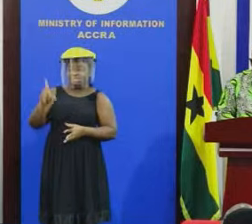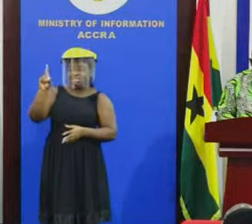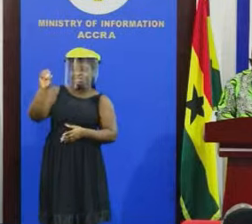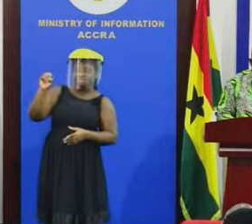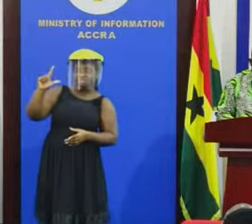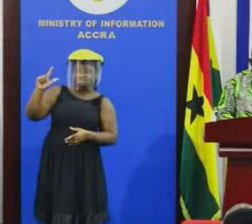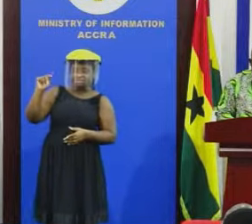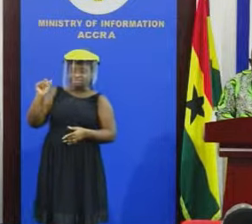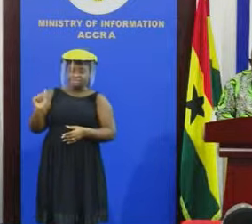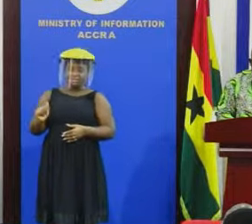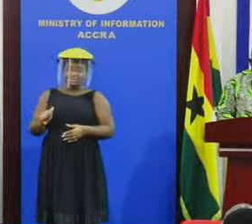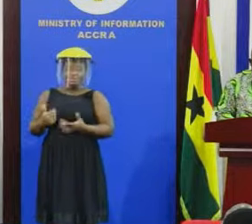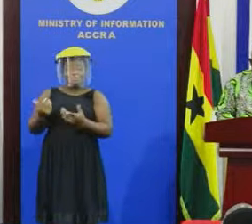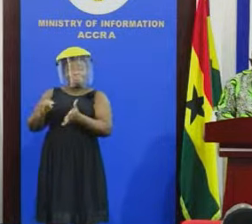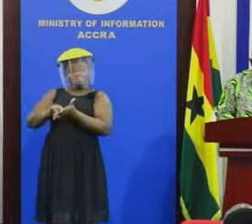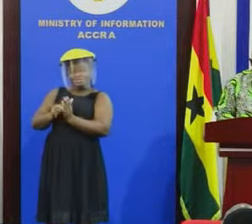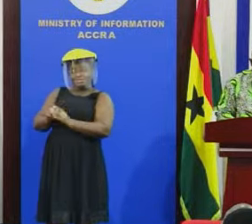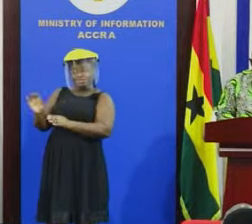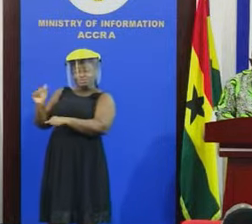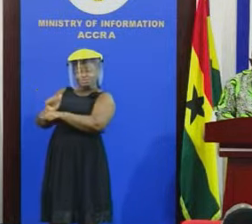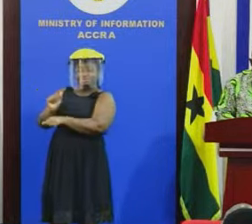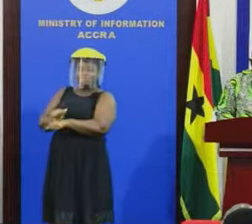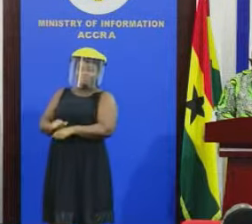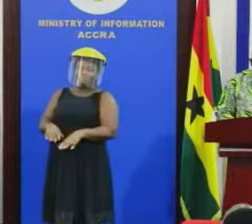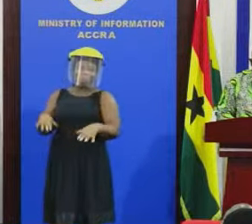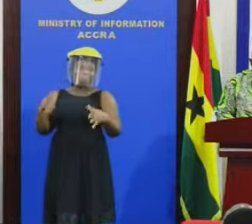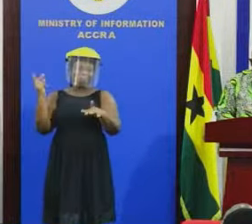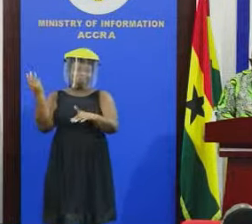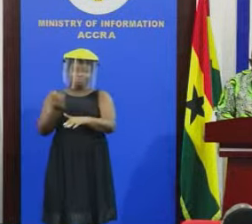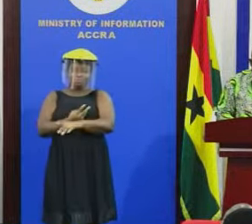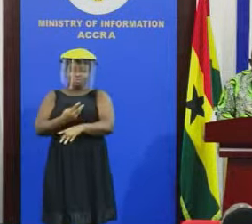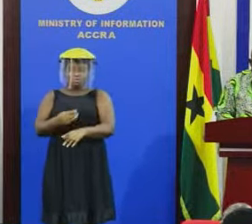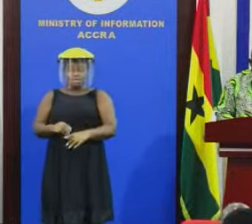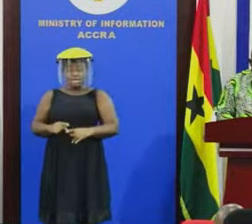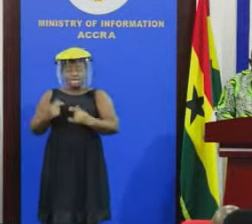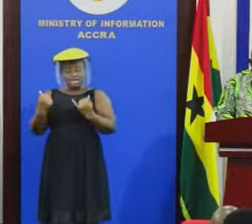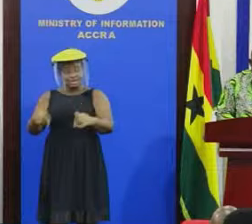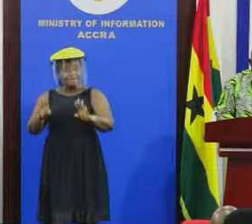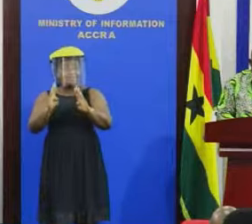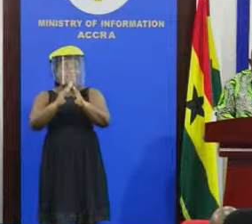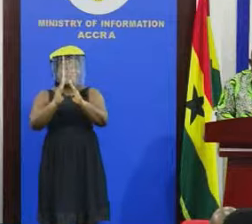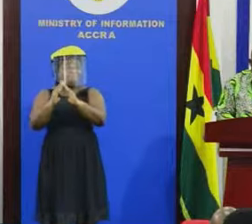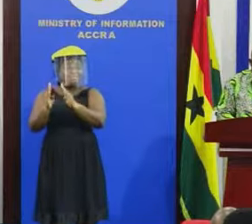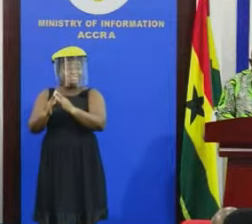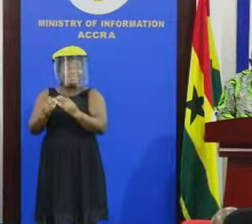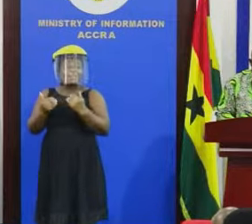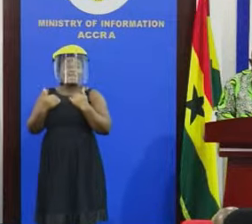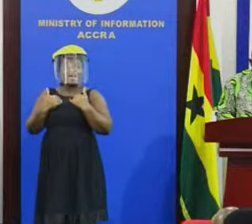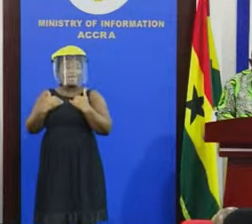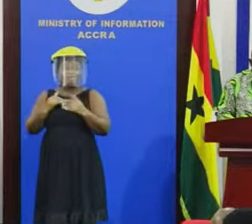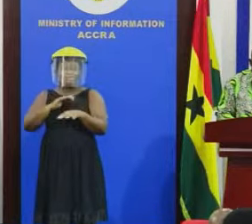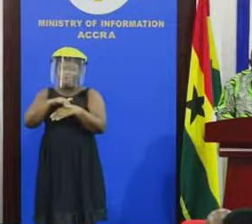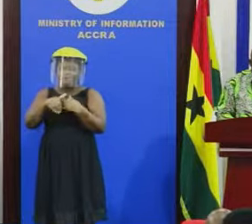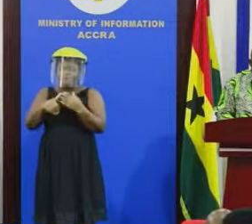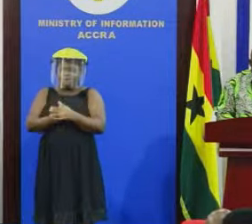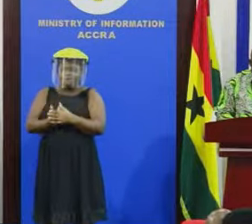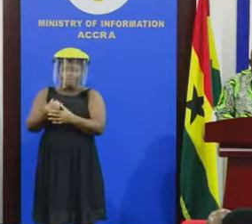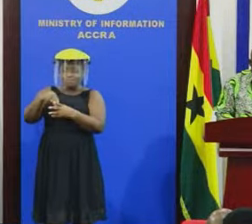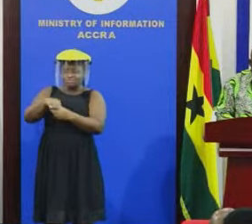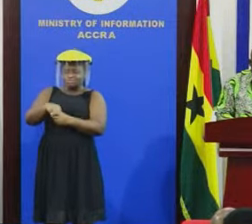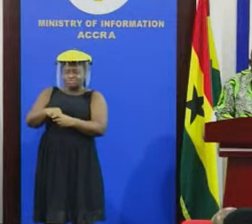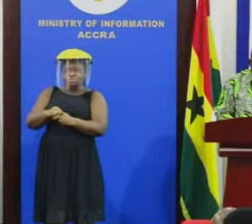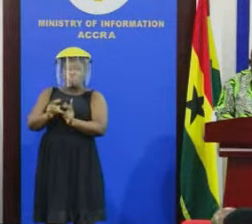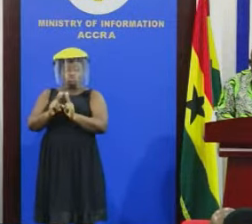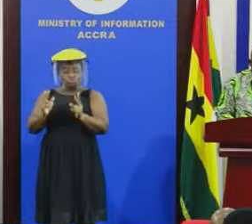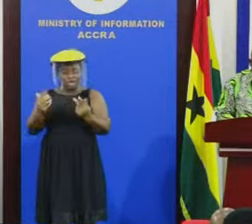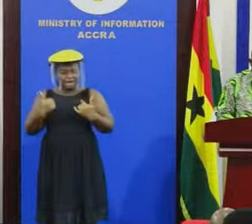then your exercise would have been futile. So yes, the various meetings that we have held are all geared towards